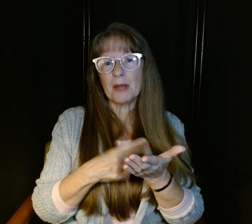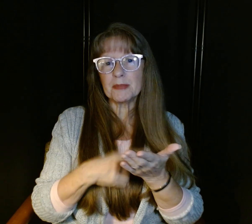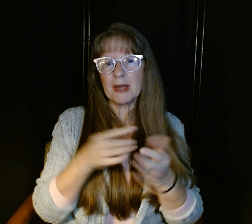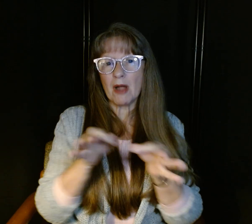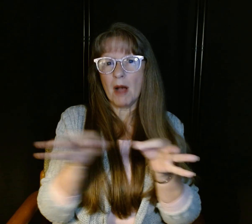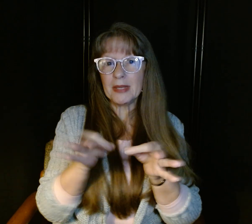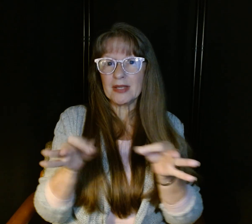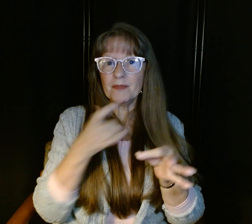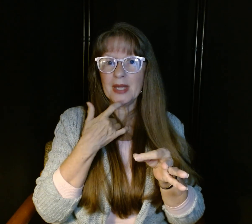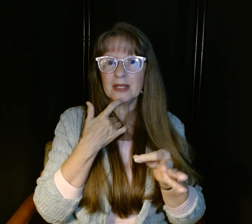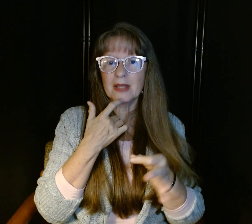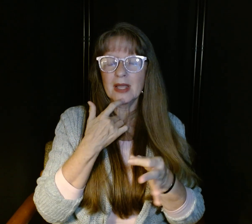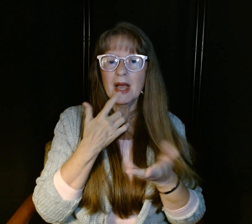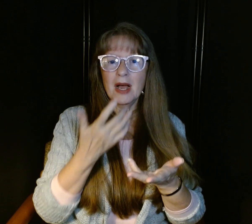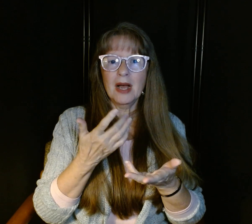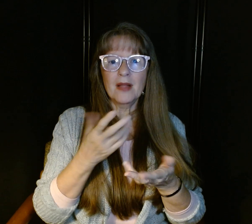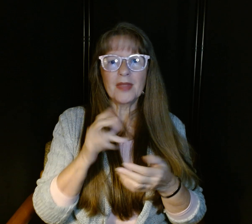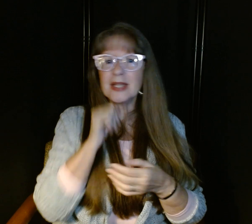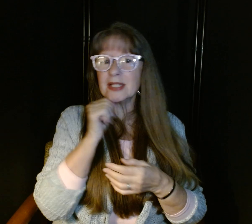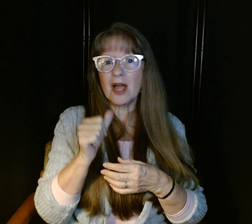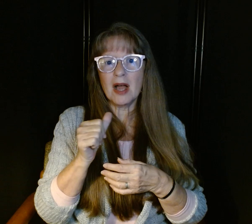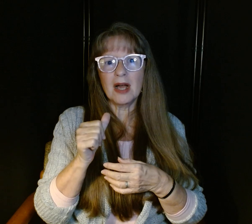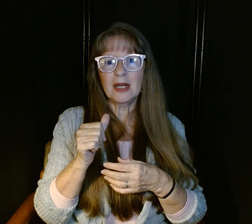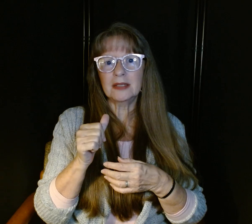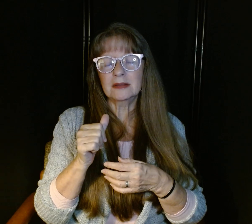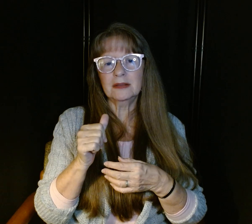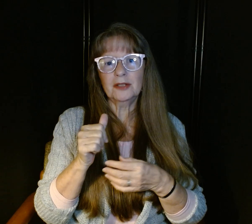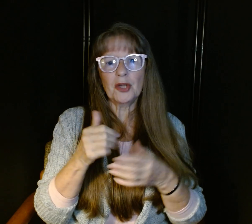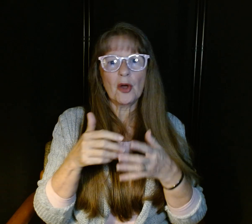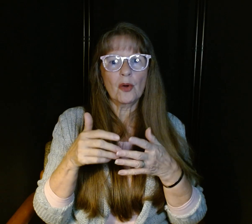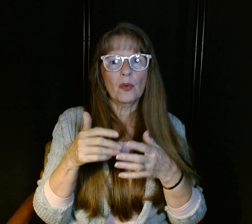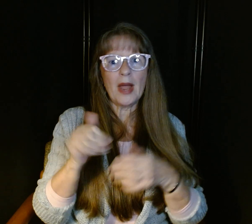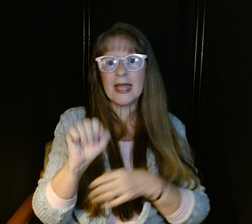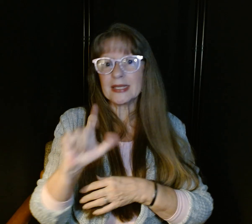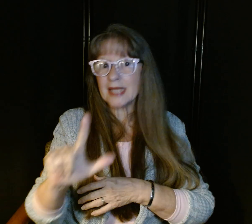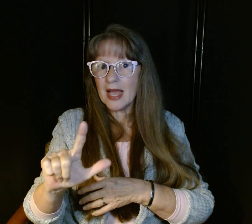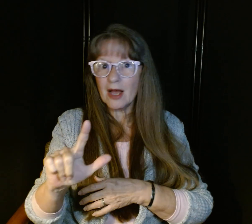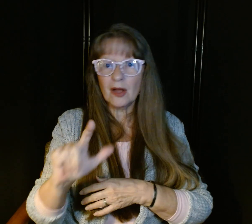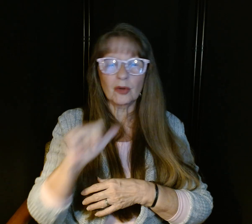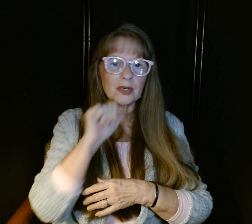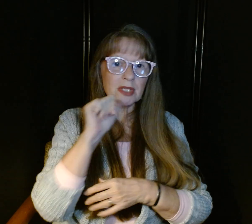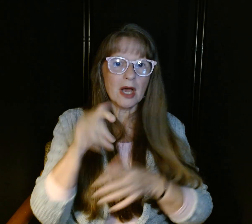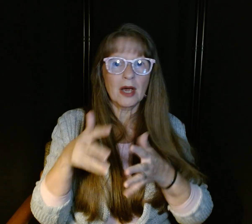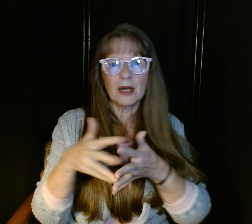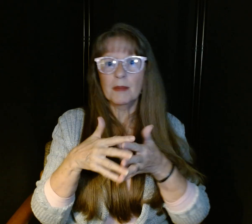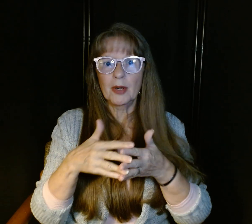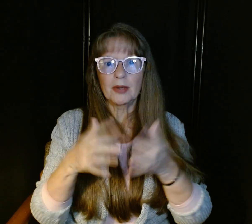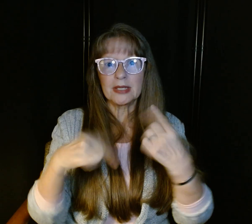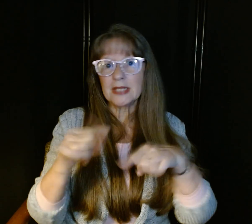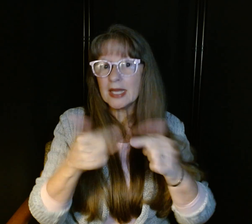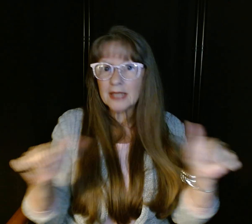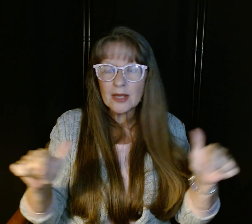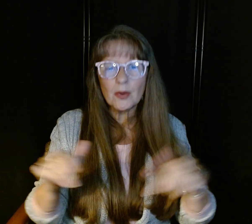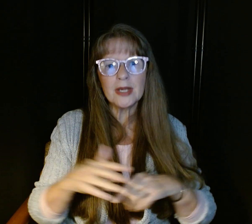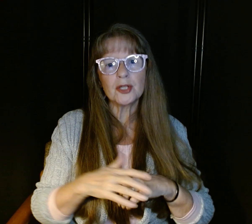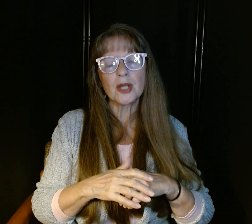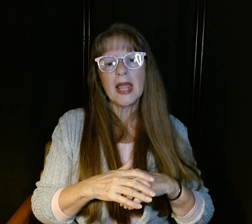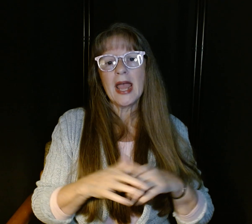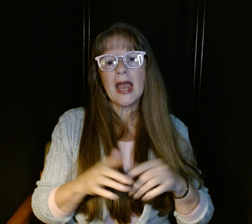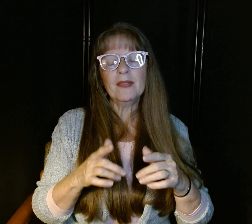my comments have been, that's not, ASL, or it's not American Sign Language. And then